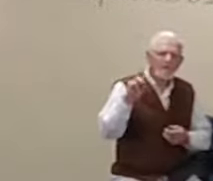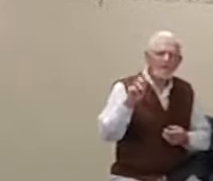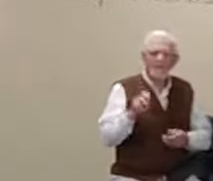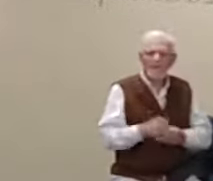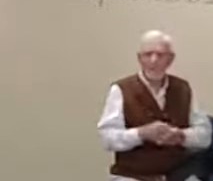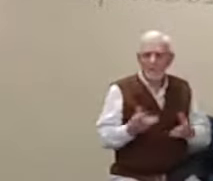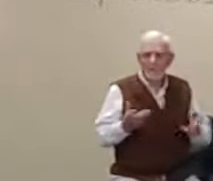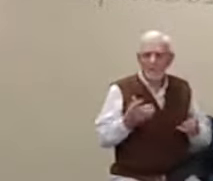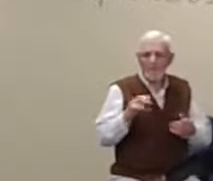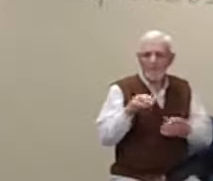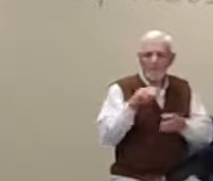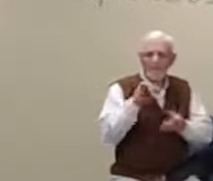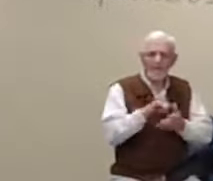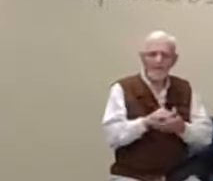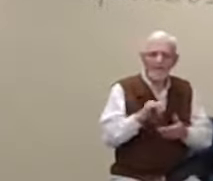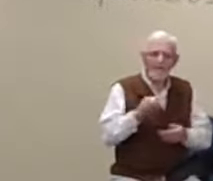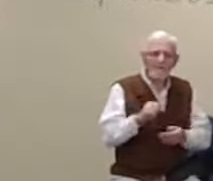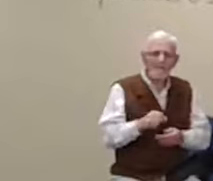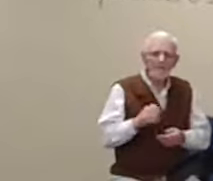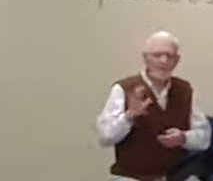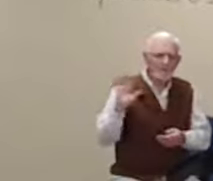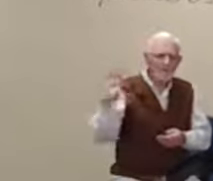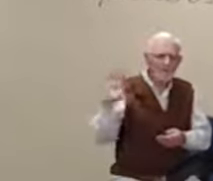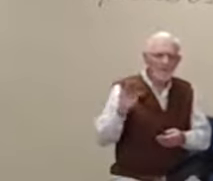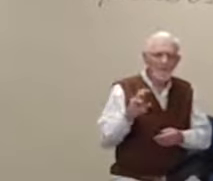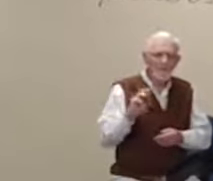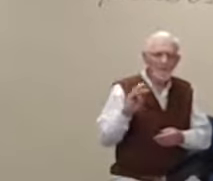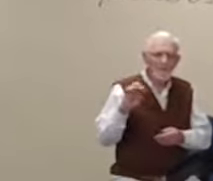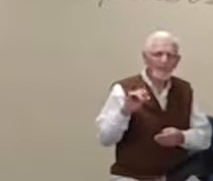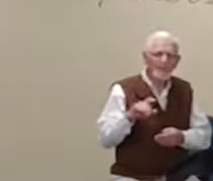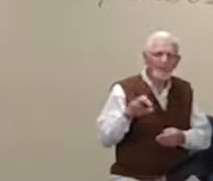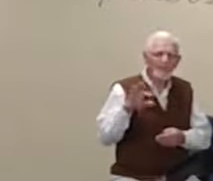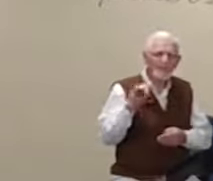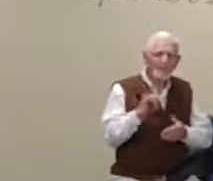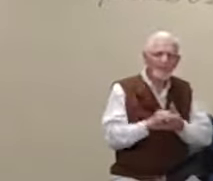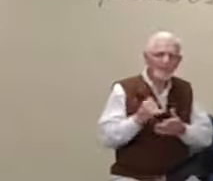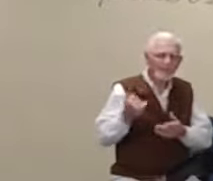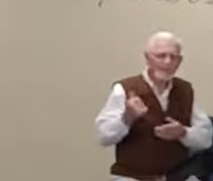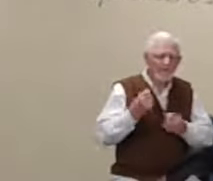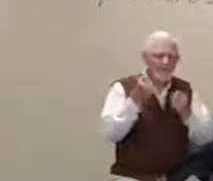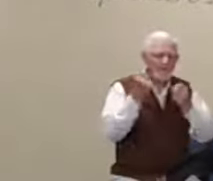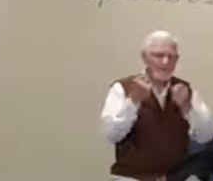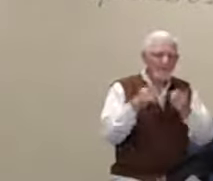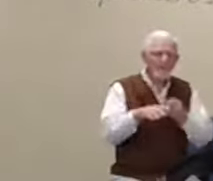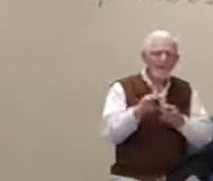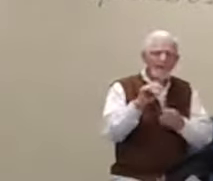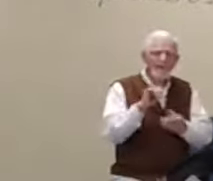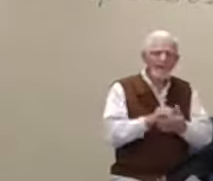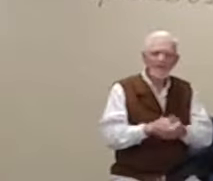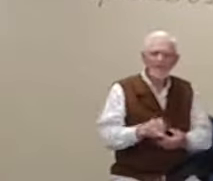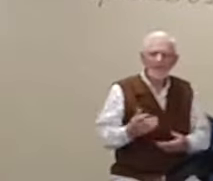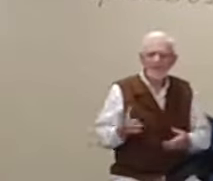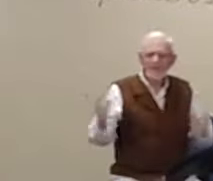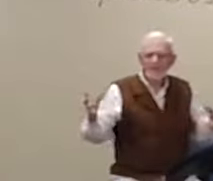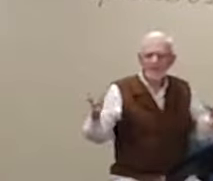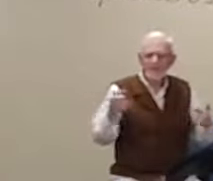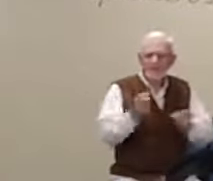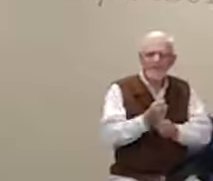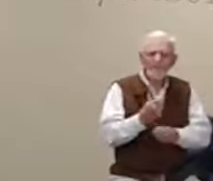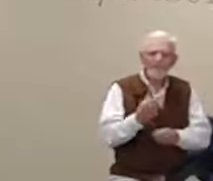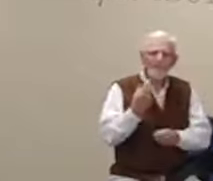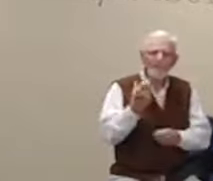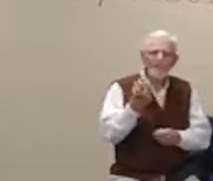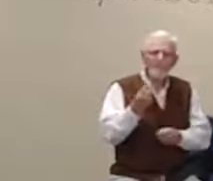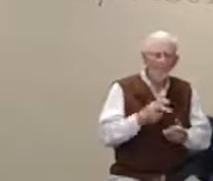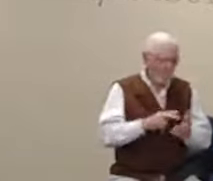Just the way it is on our mission field. Now, it might be different somewhere else, but that's what we've found. And then I'd like to just kind of sum it up and finish up with